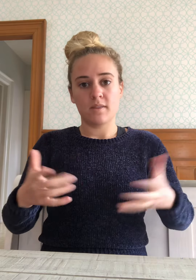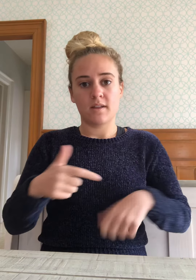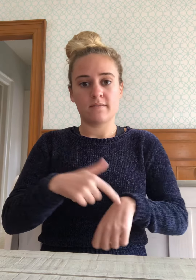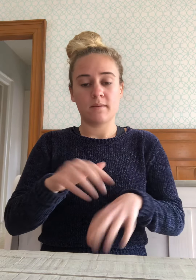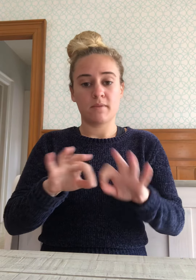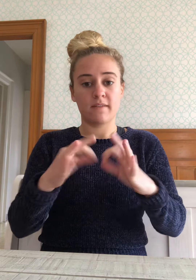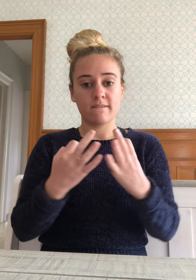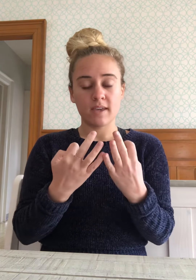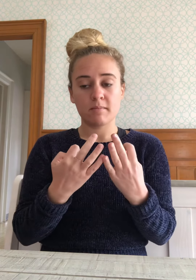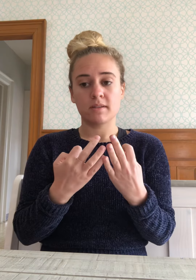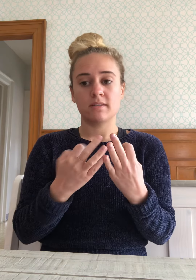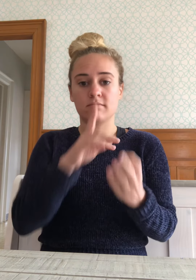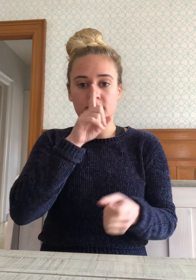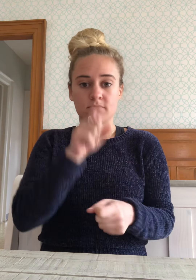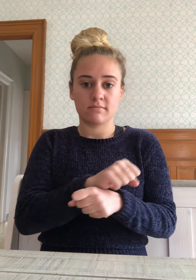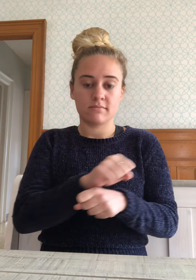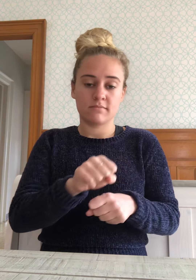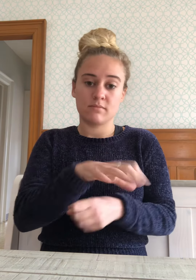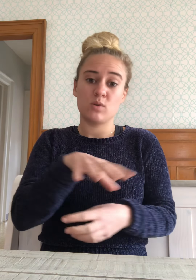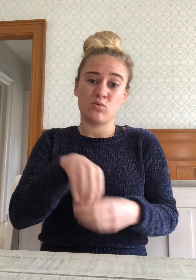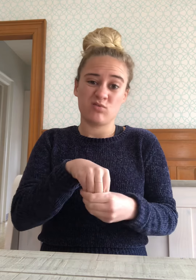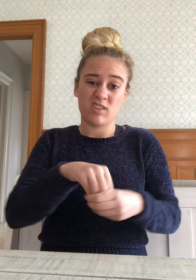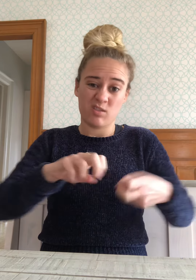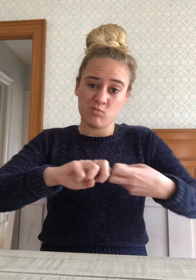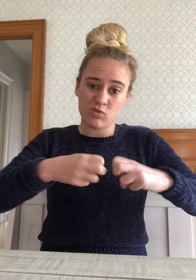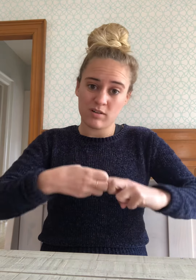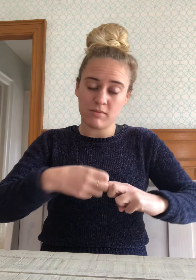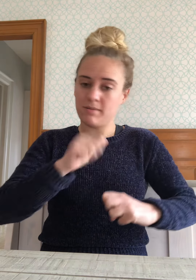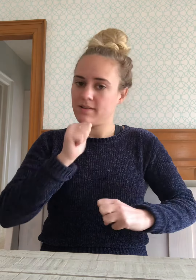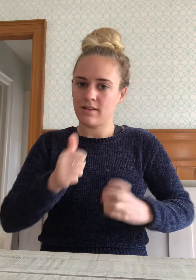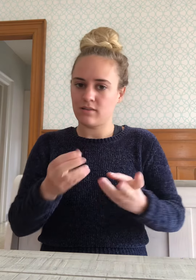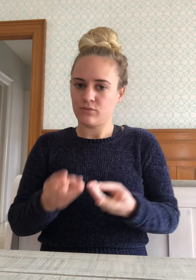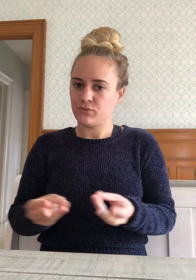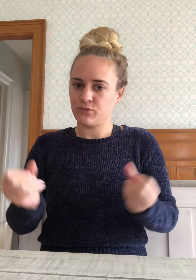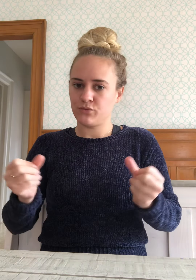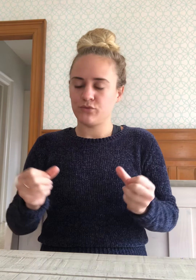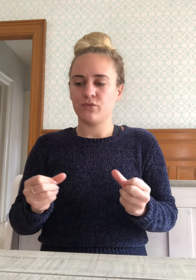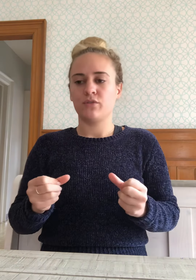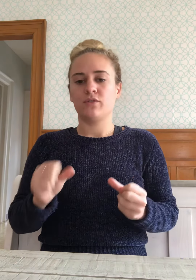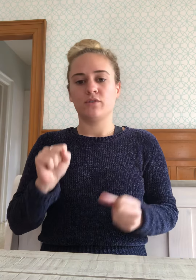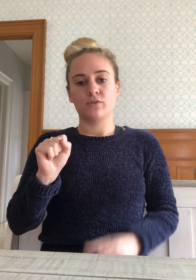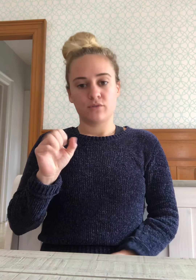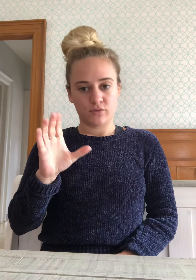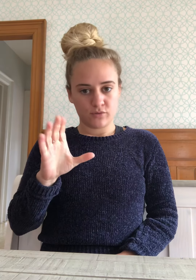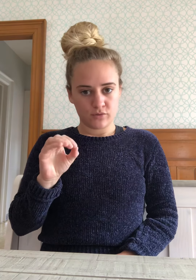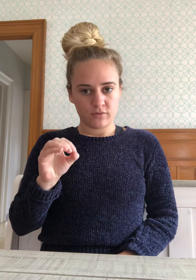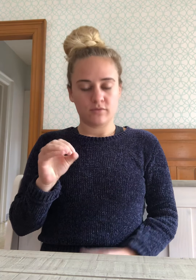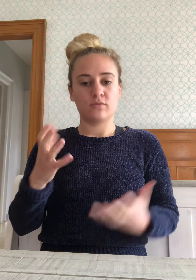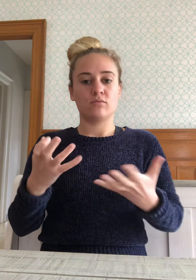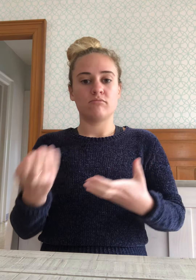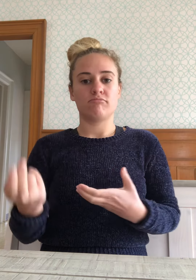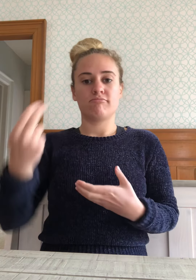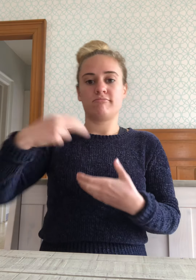family is actually part of the problem and not part of the solution. So we're going to get them on the team so